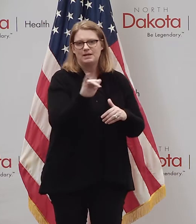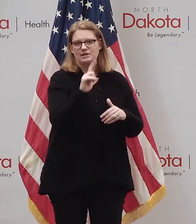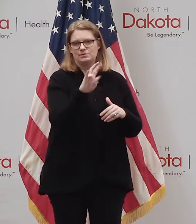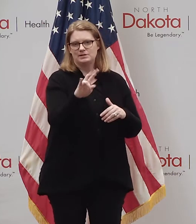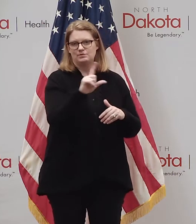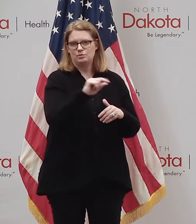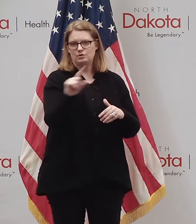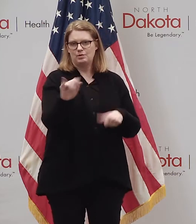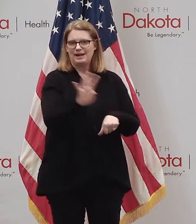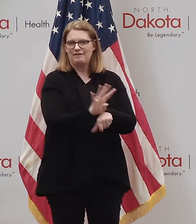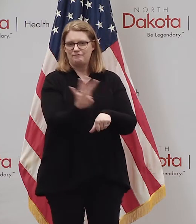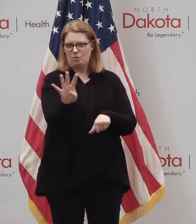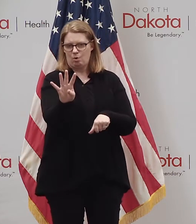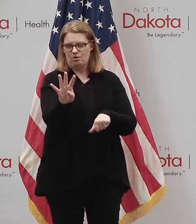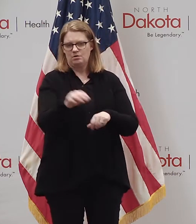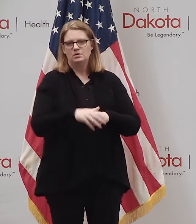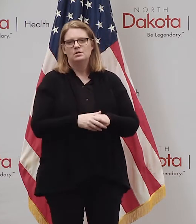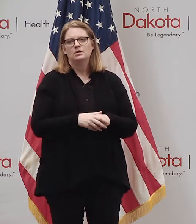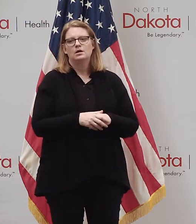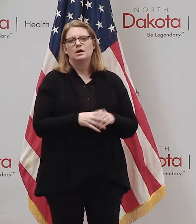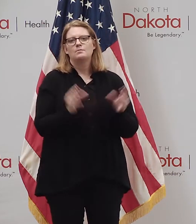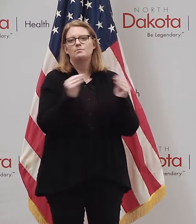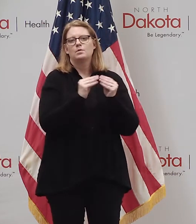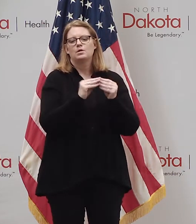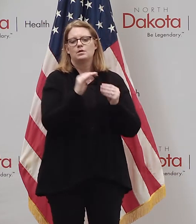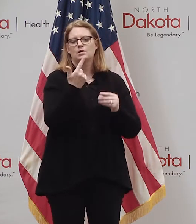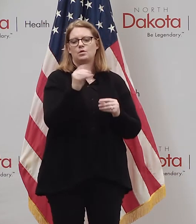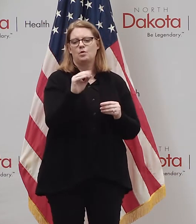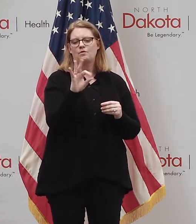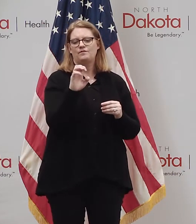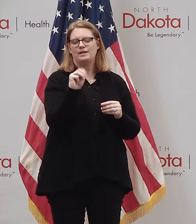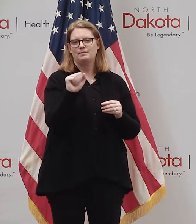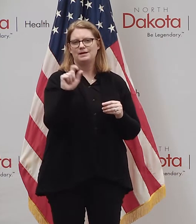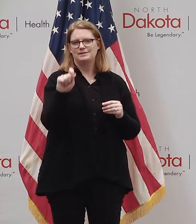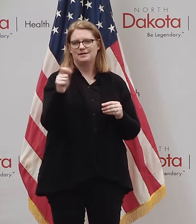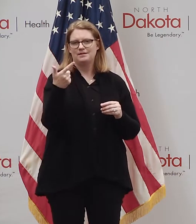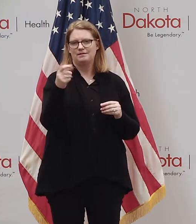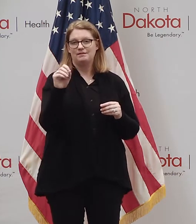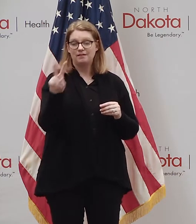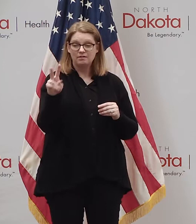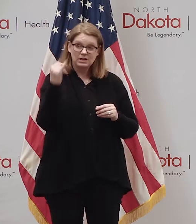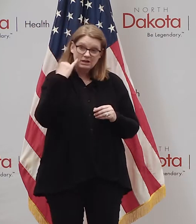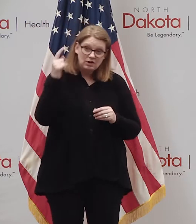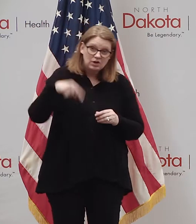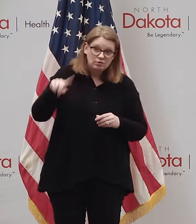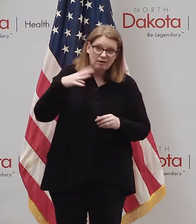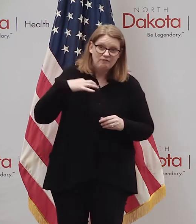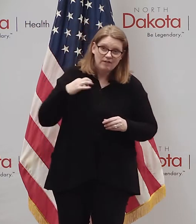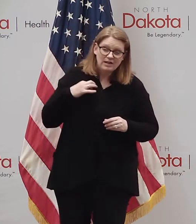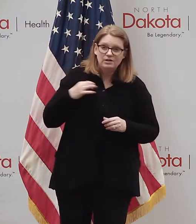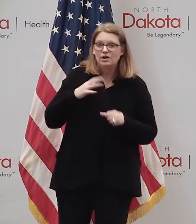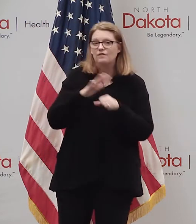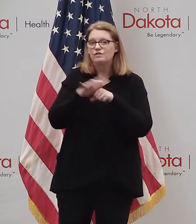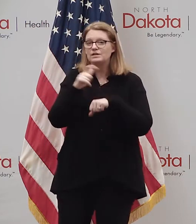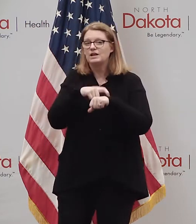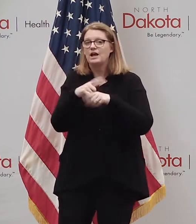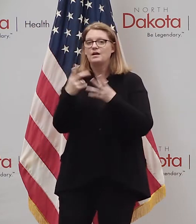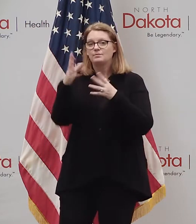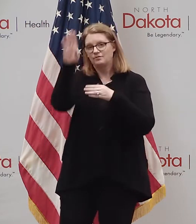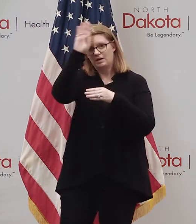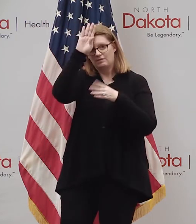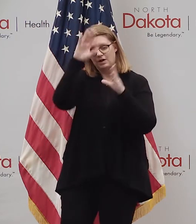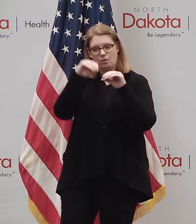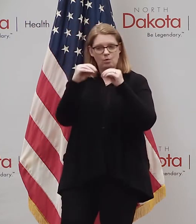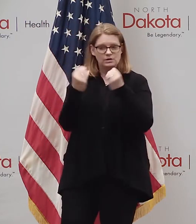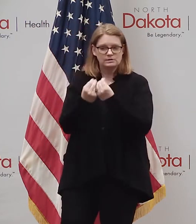2020 at 4 p.m. You can find out more at gofema.gov. So if you're a volunteer or full-time firefighter organization in the state of North